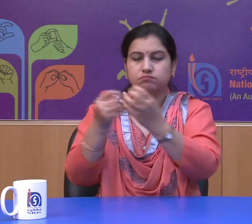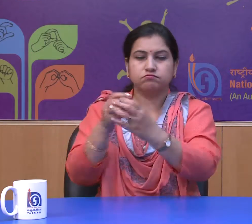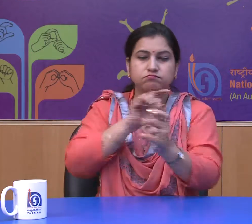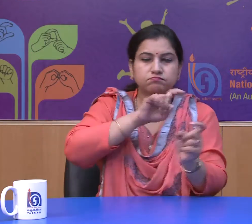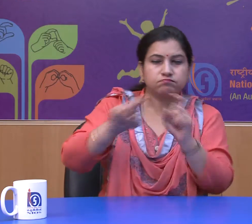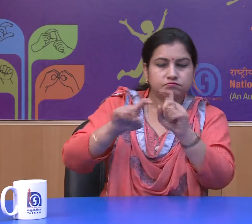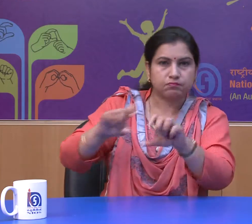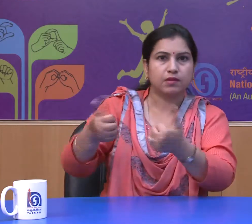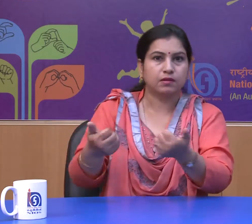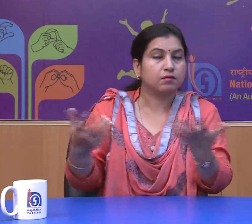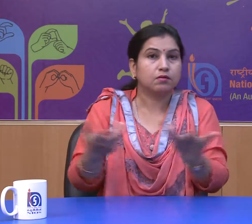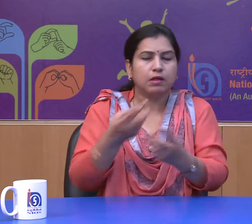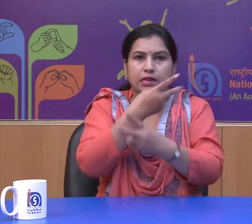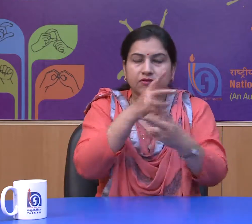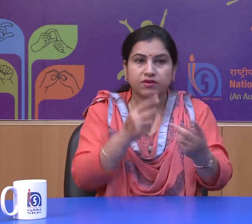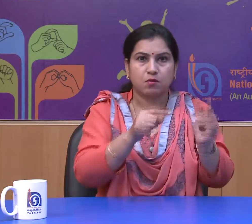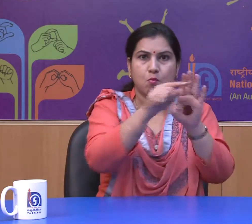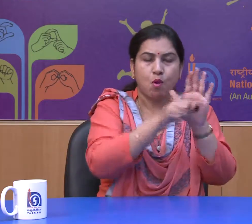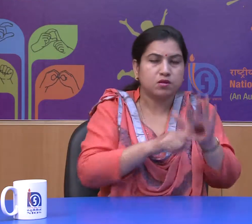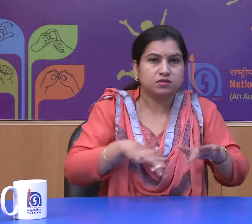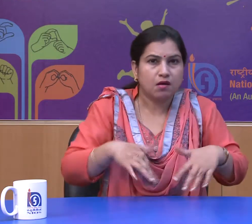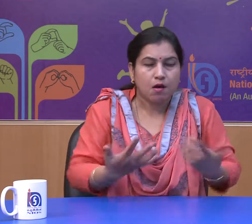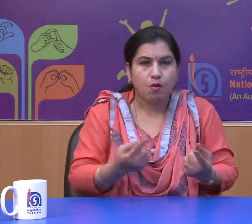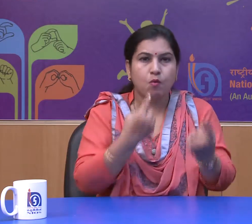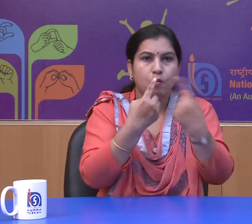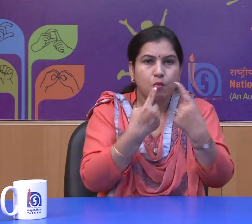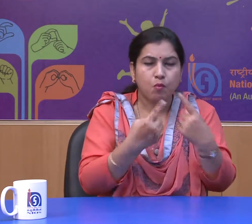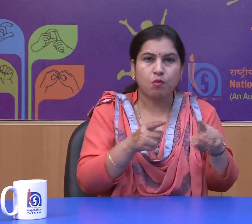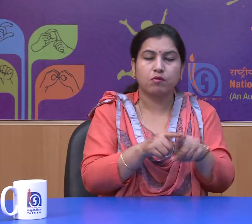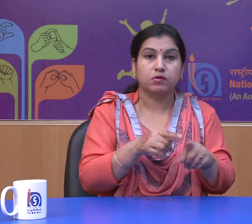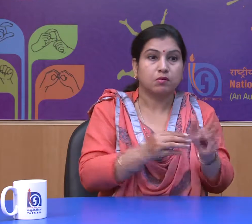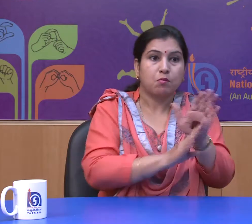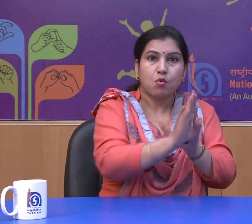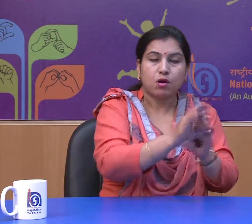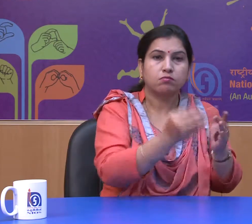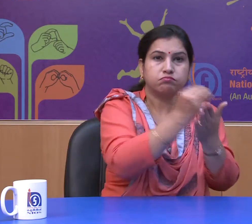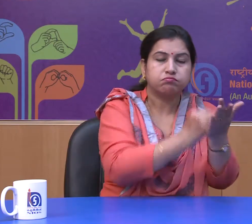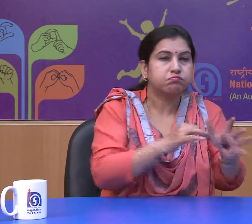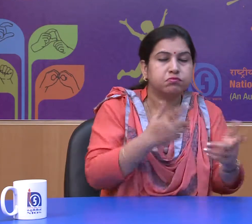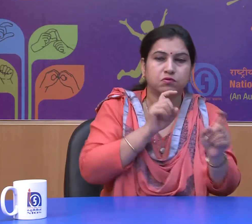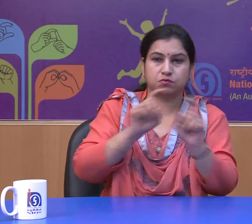regarding various policies and programs of the government.